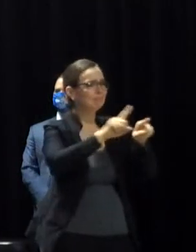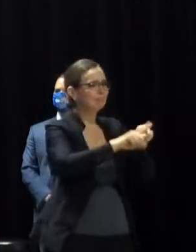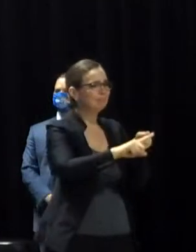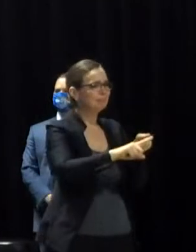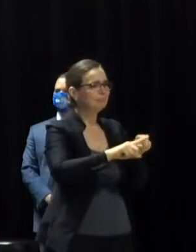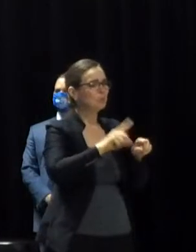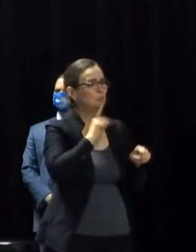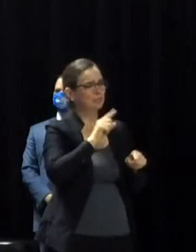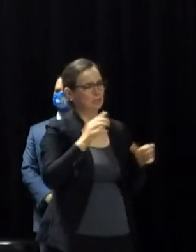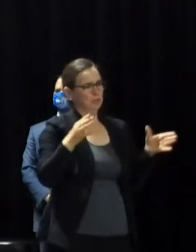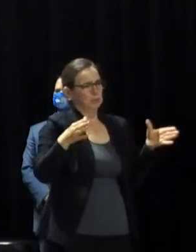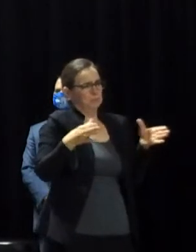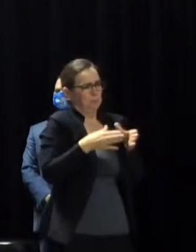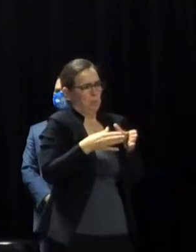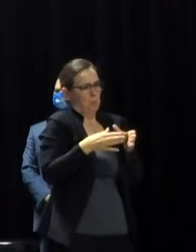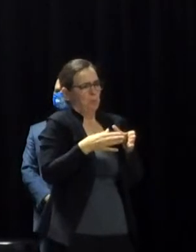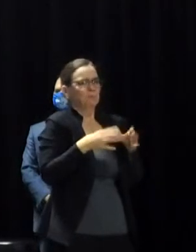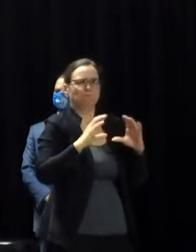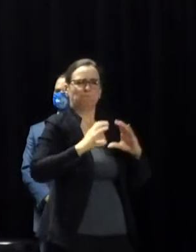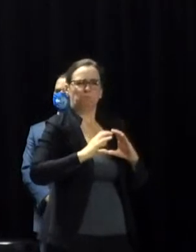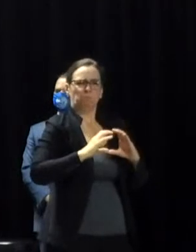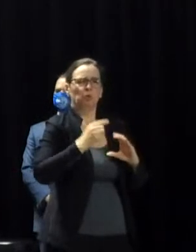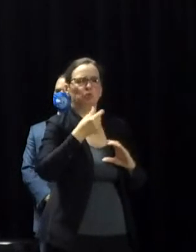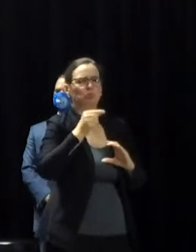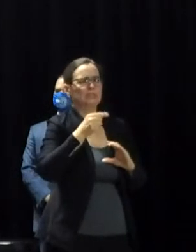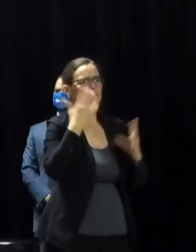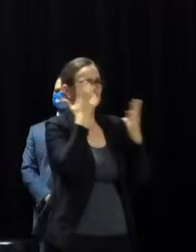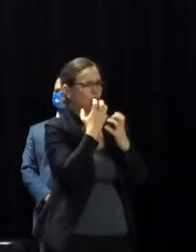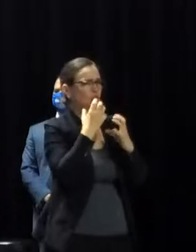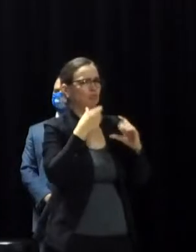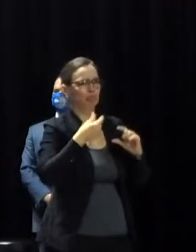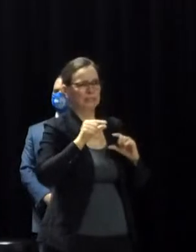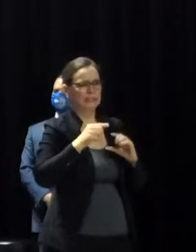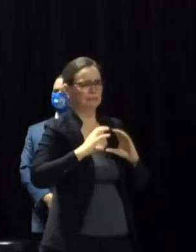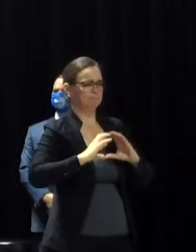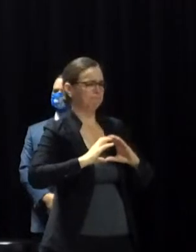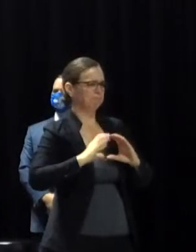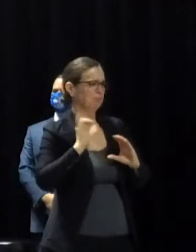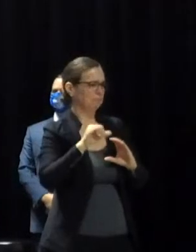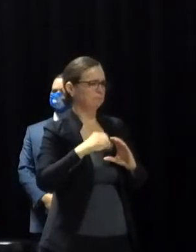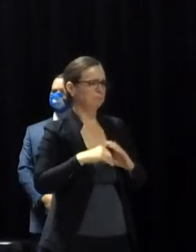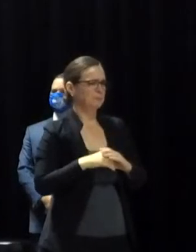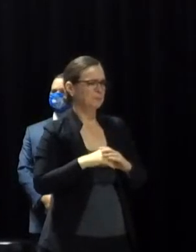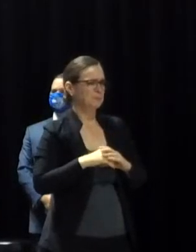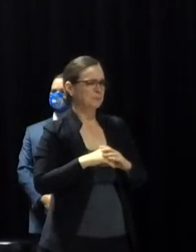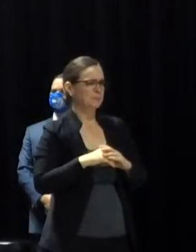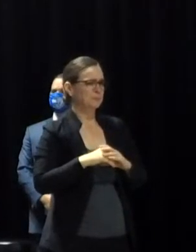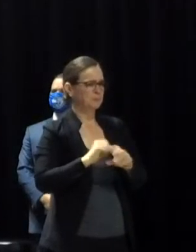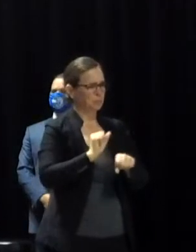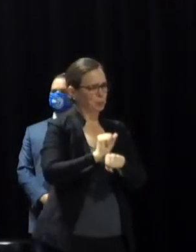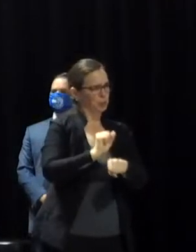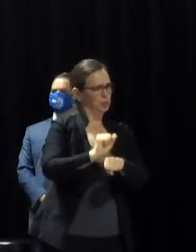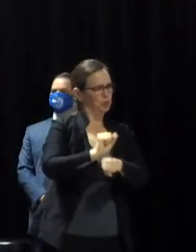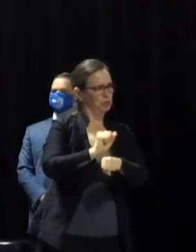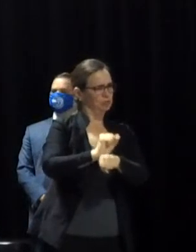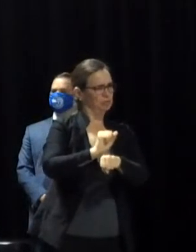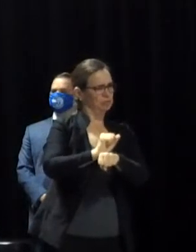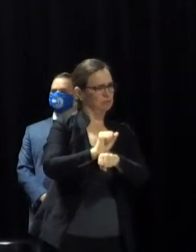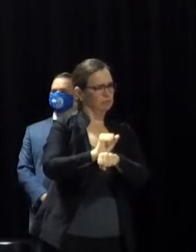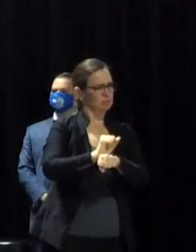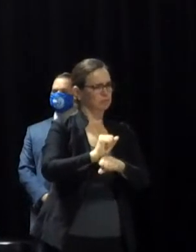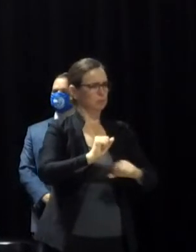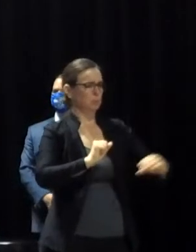work because they were and then also these are household contacts. There are keys to that. I think if you look at this diagram very